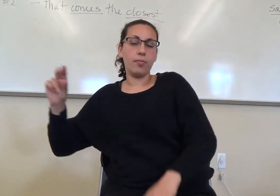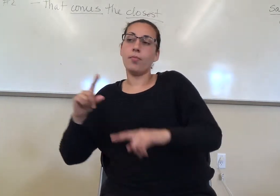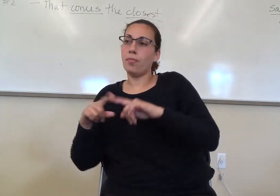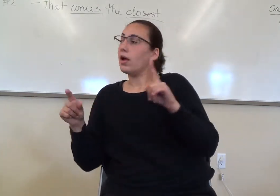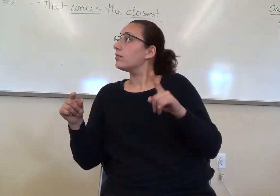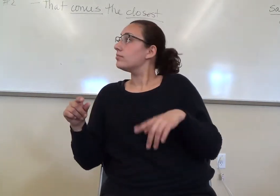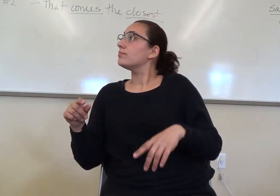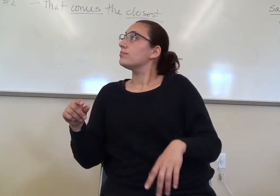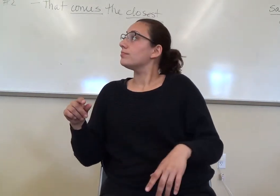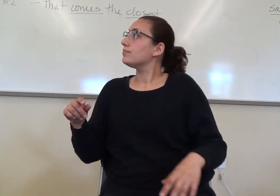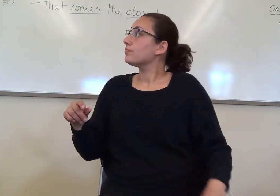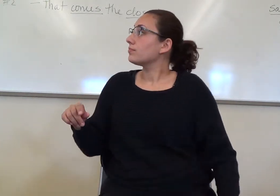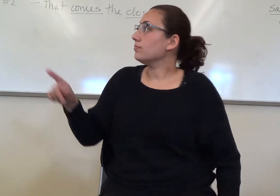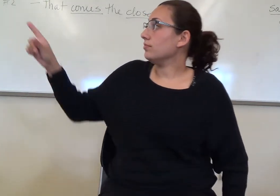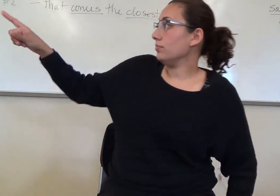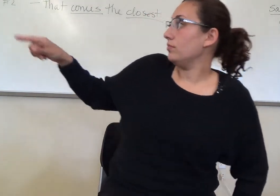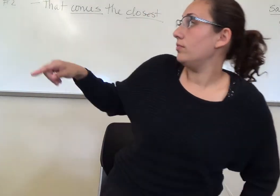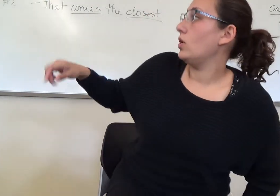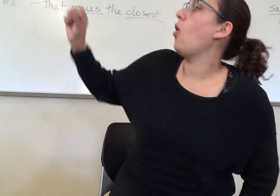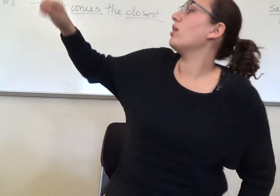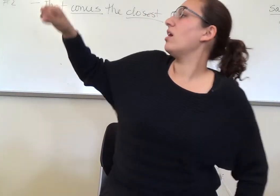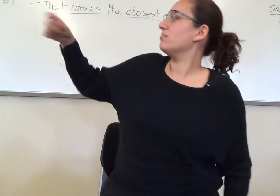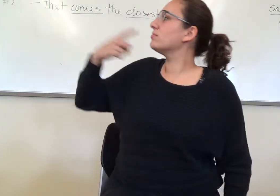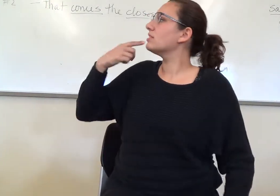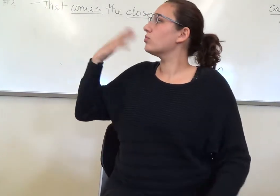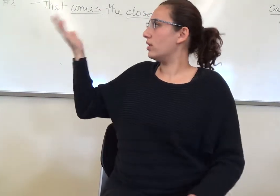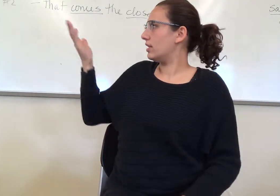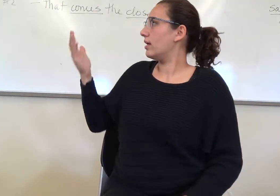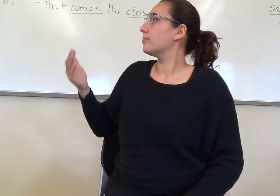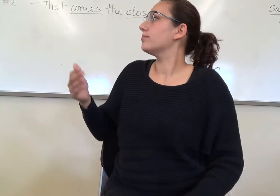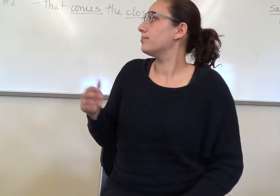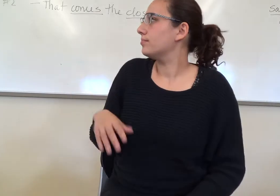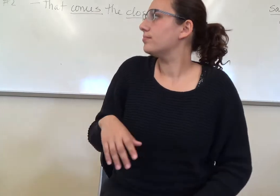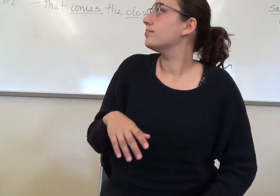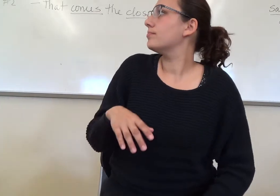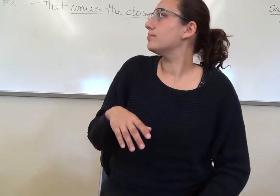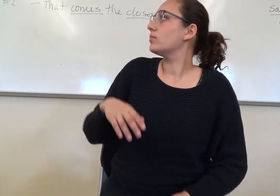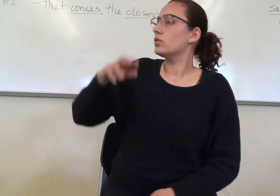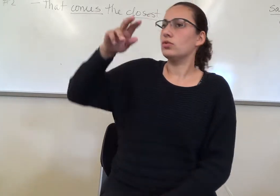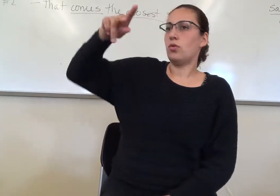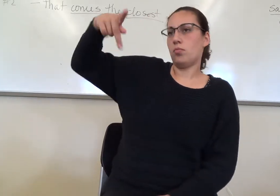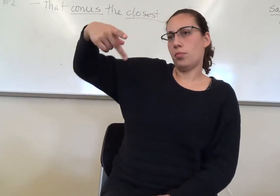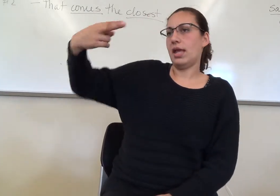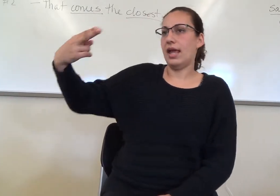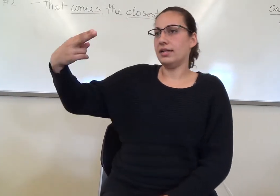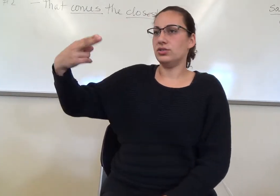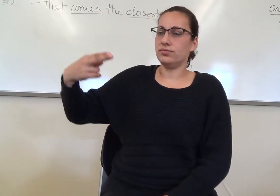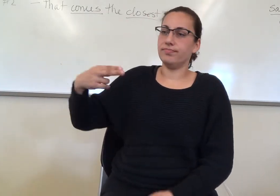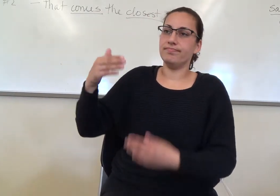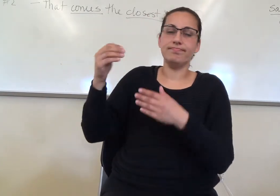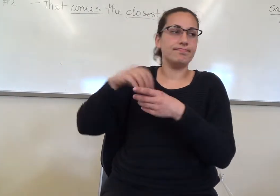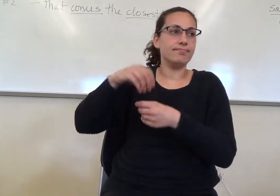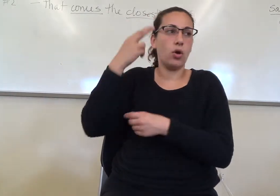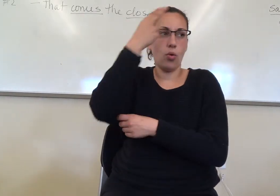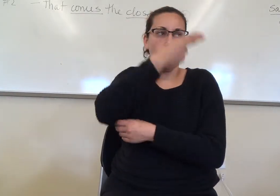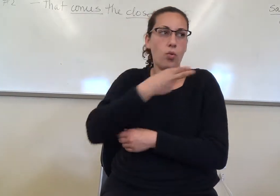the USS Arizona was bombed in Pearl Harbor, which is in Hawaii, on December